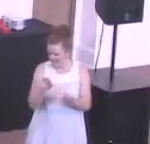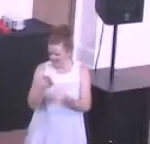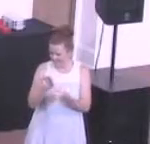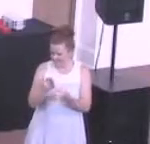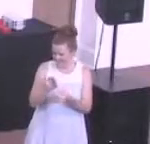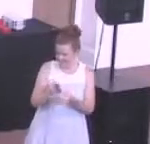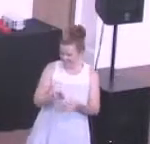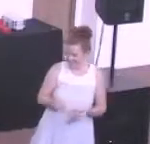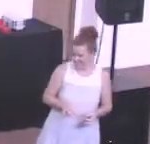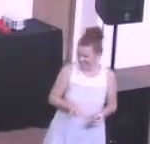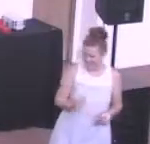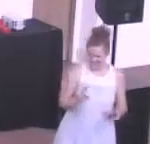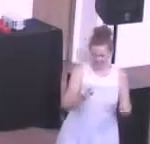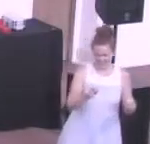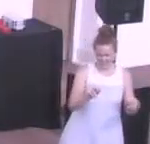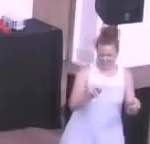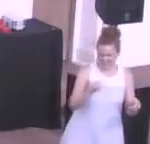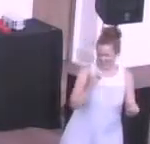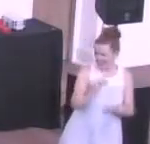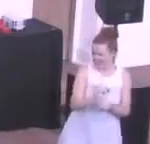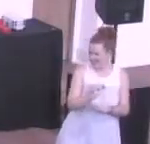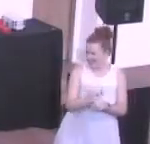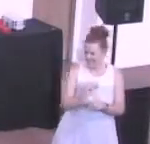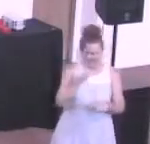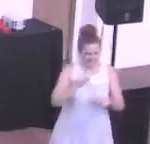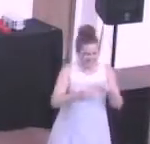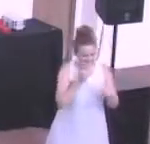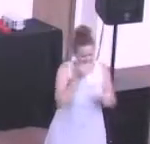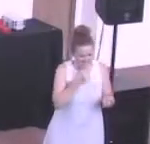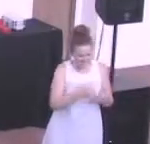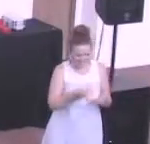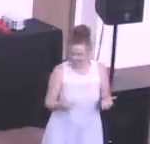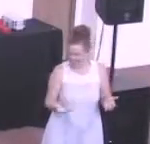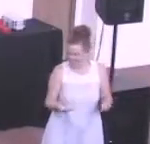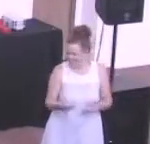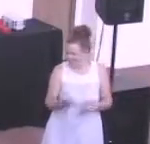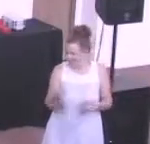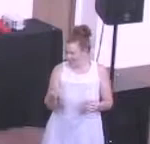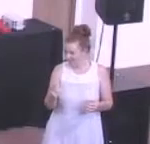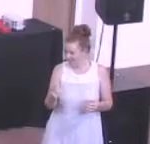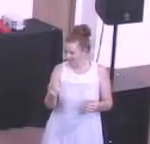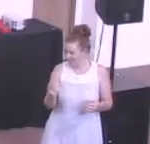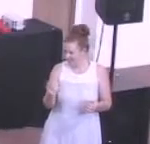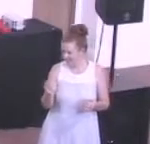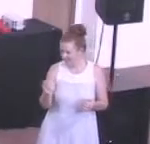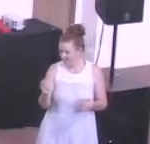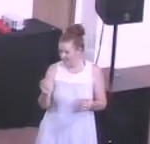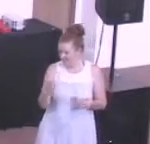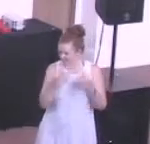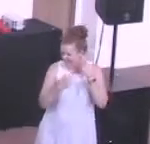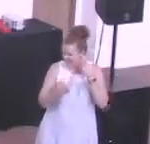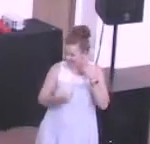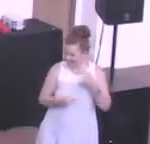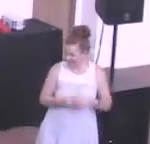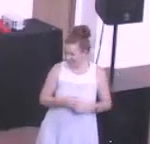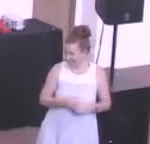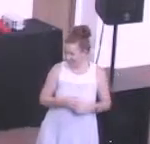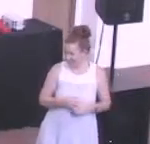Can we go in that way? You can't just eat it? Oh, okay, hold on. Here.